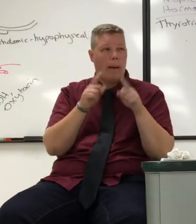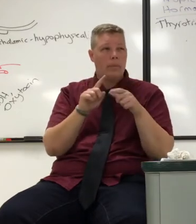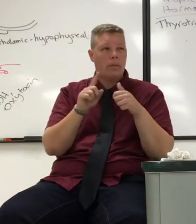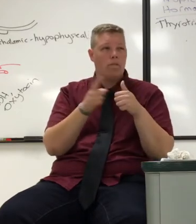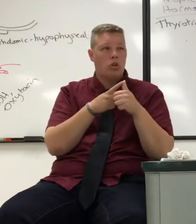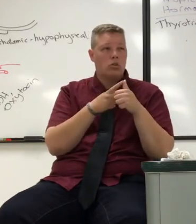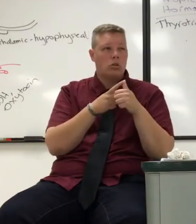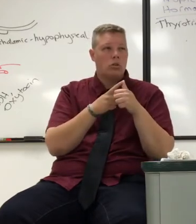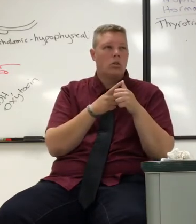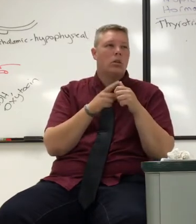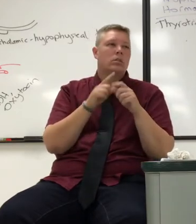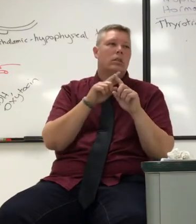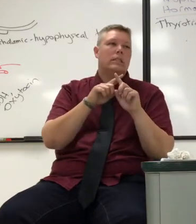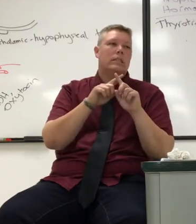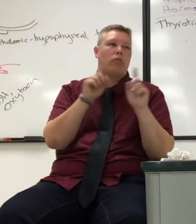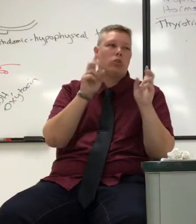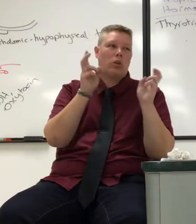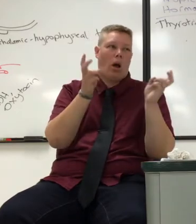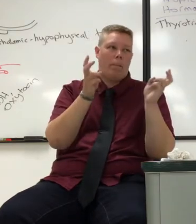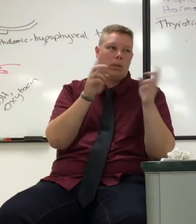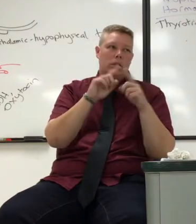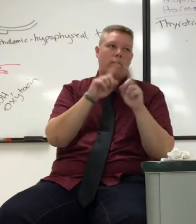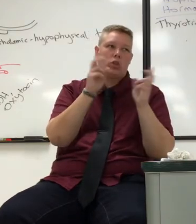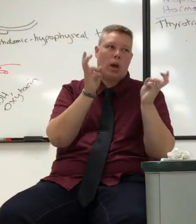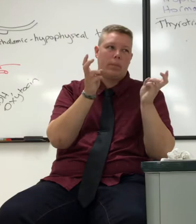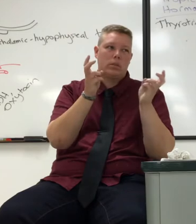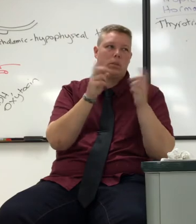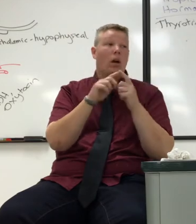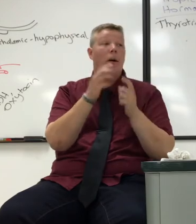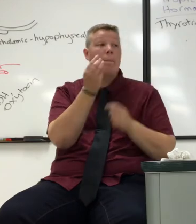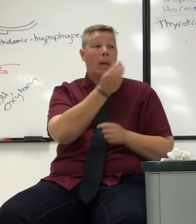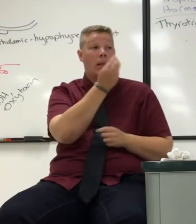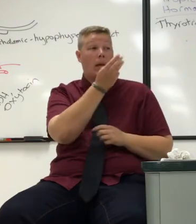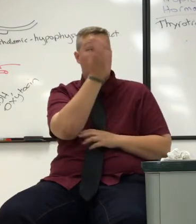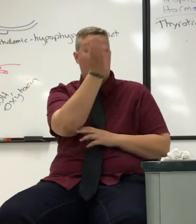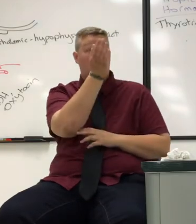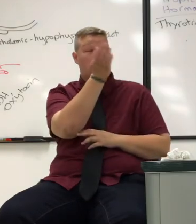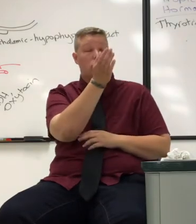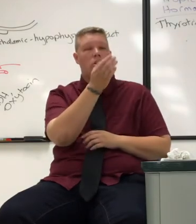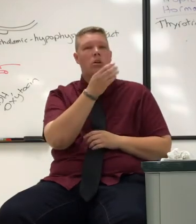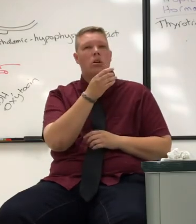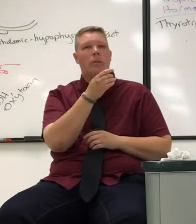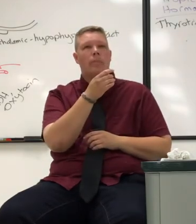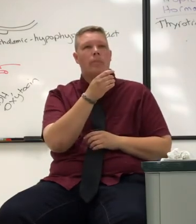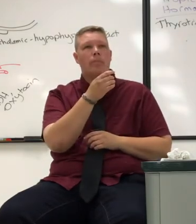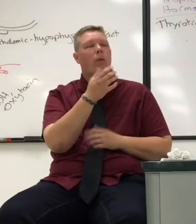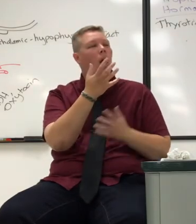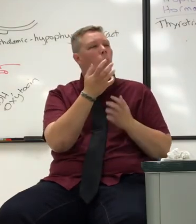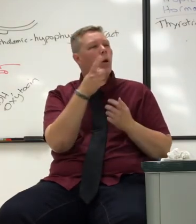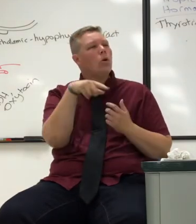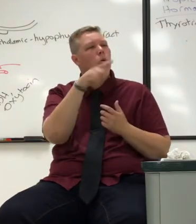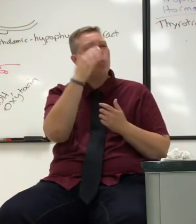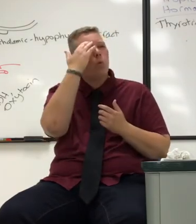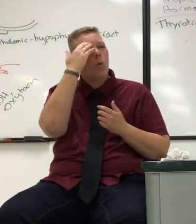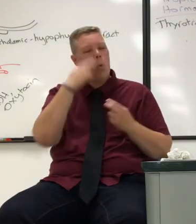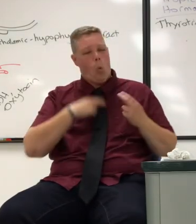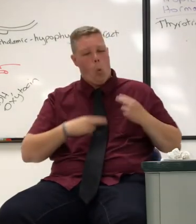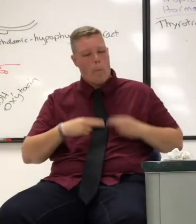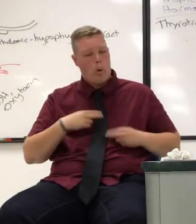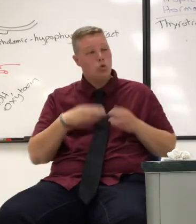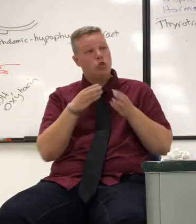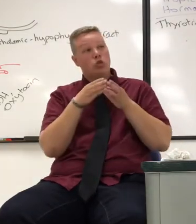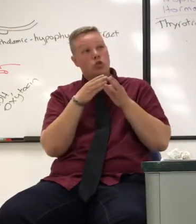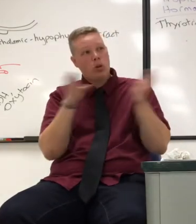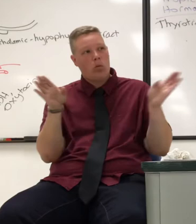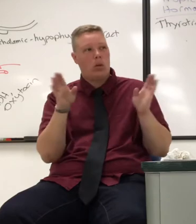are different topics. Yesterday's lecture, not yesterday, Monday's lecture, I just wanted you to know how hormones work